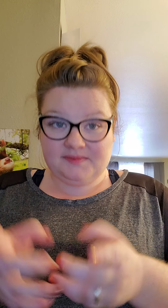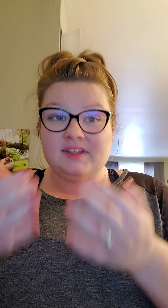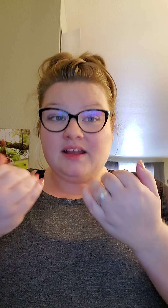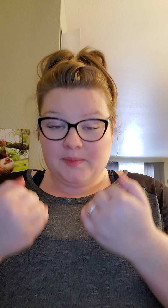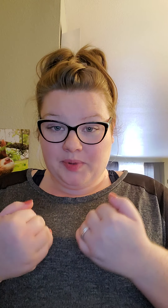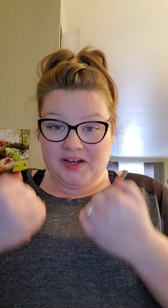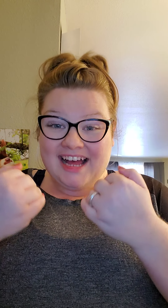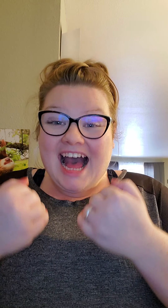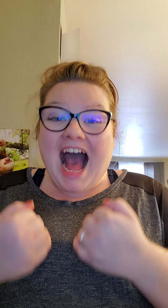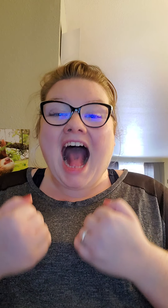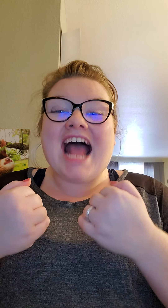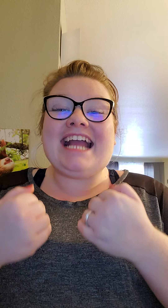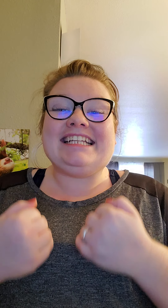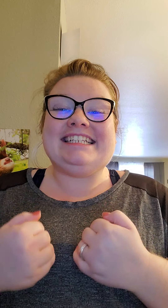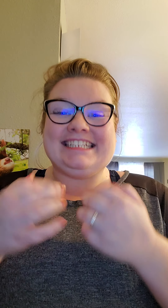P, I, N.